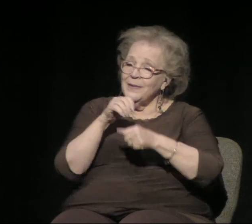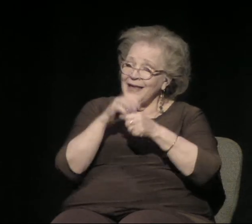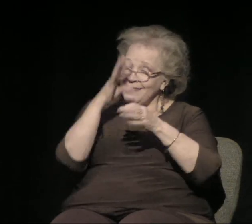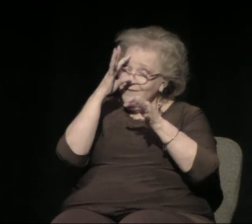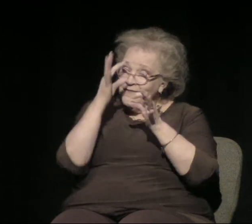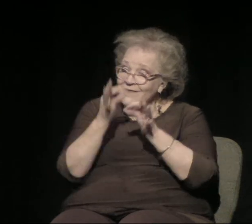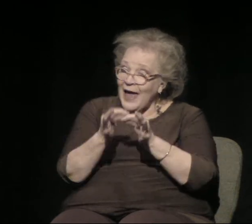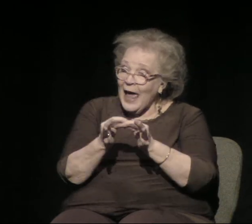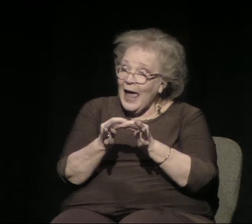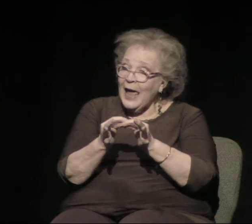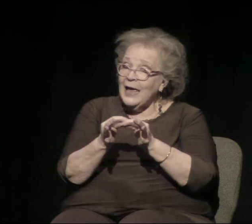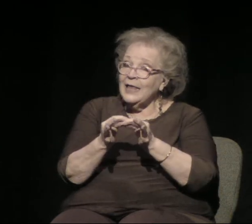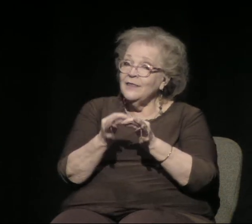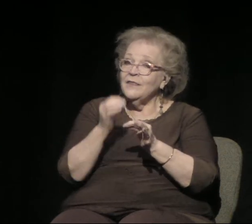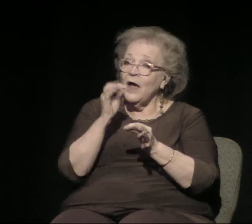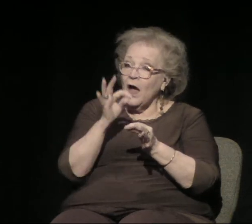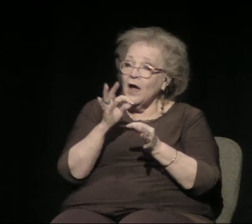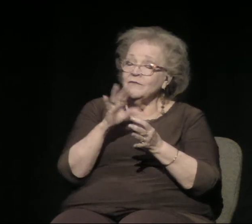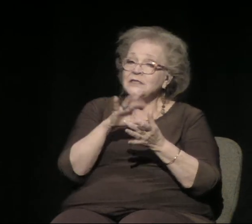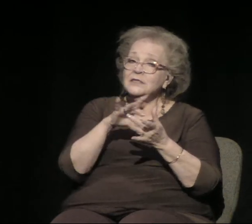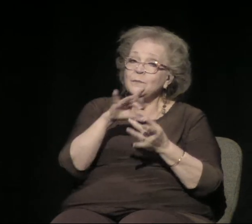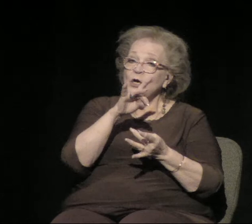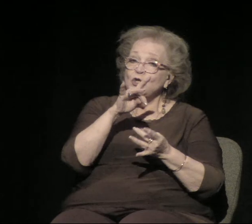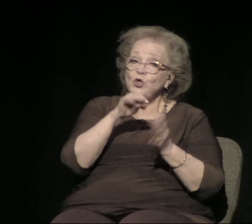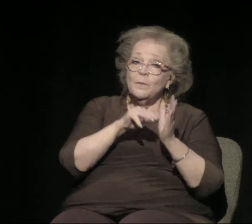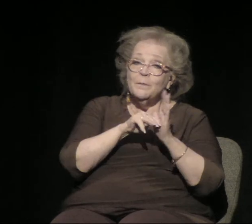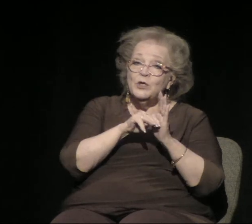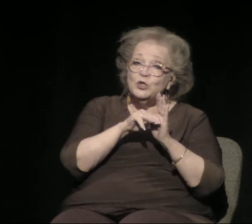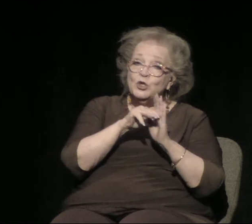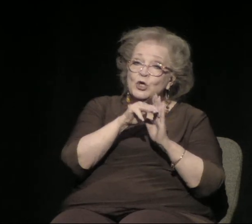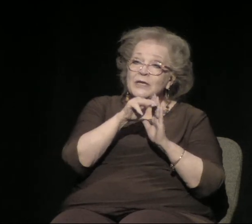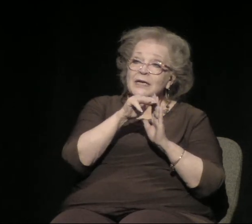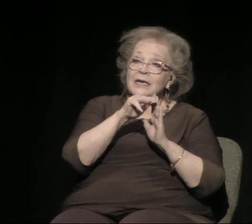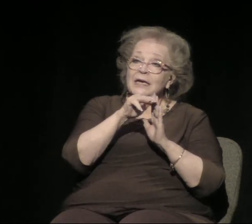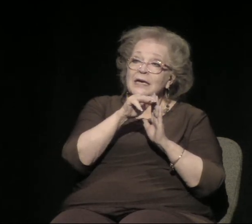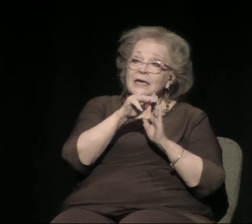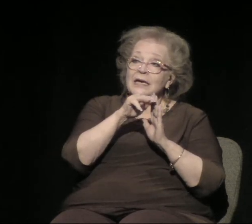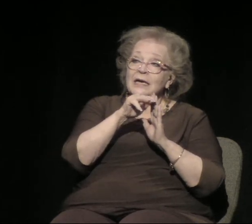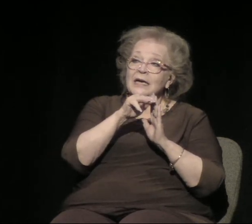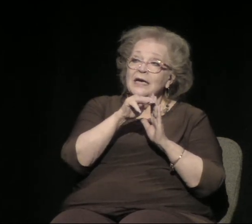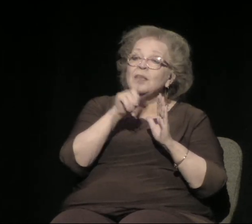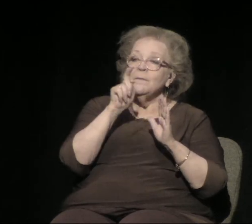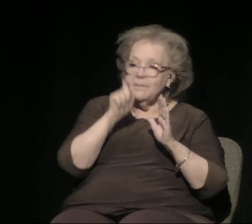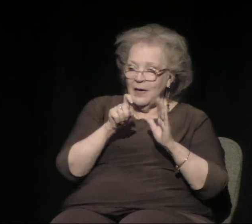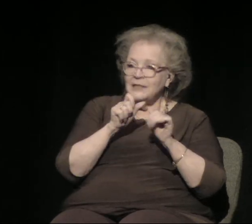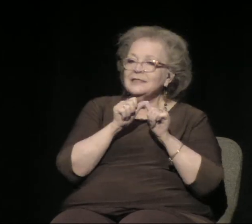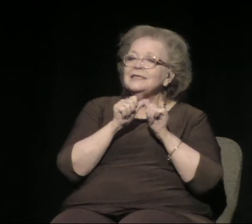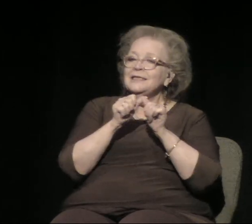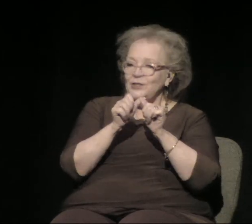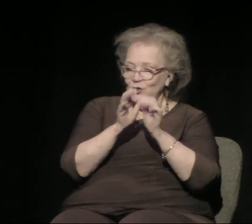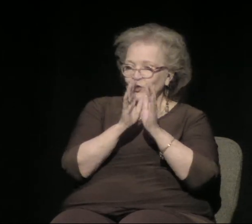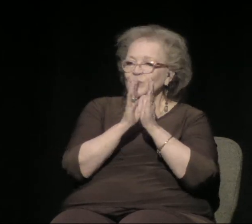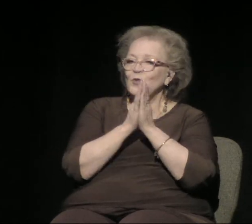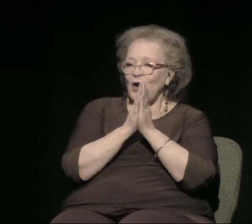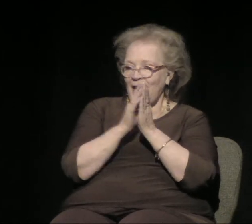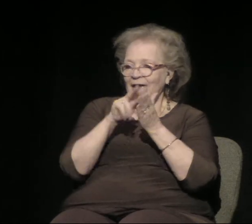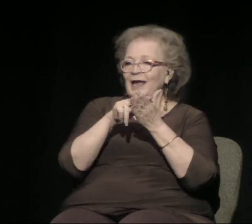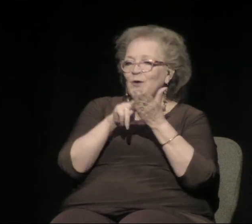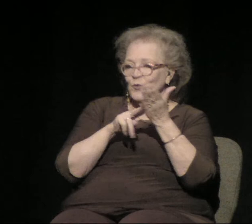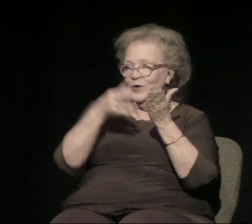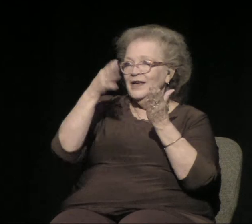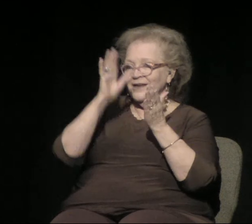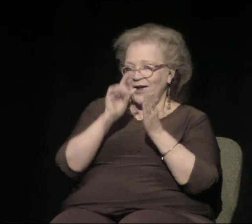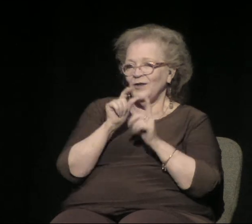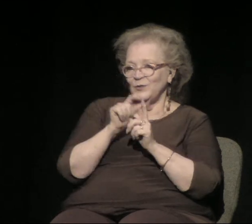your sanctification or in your spiritual maturity to such an extent that you no longer need to pray and read the Word of God. You hear